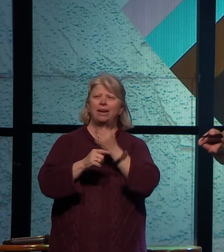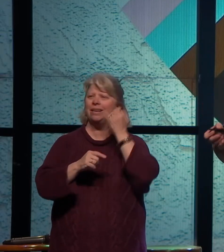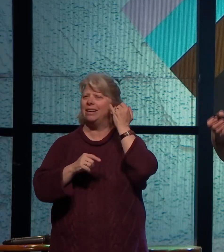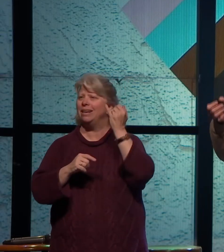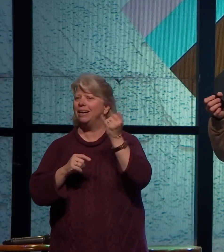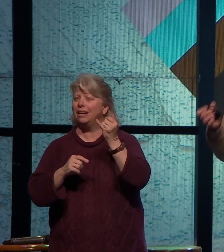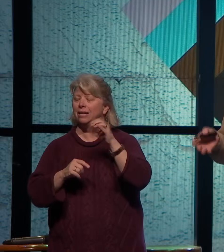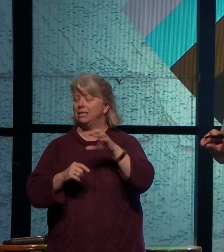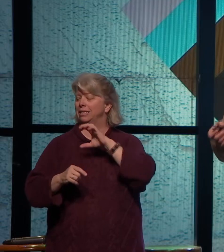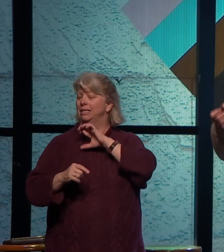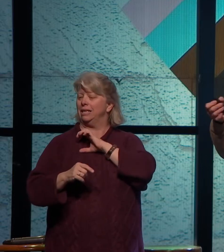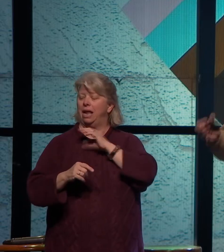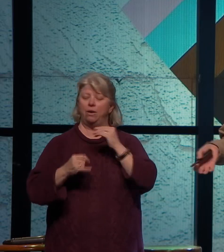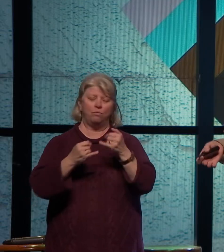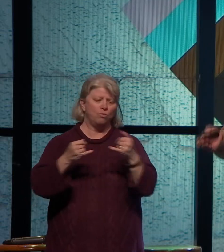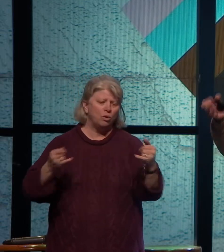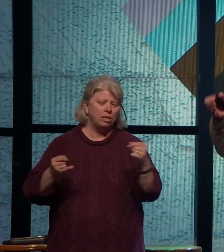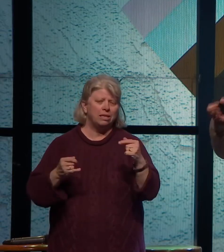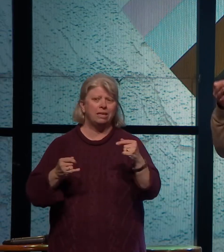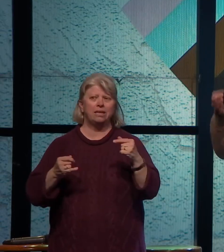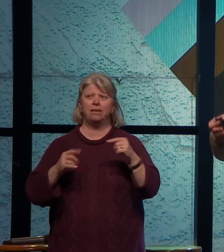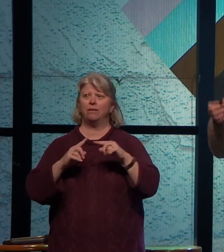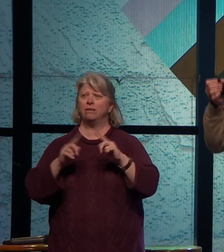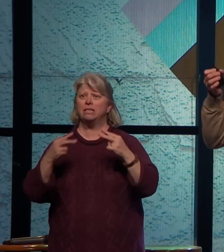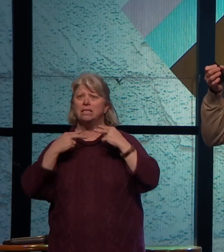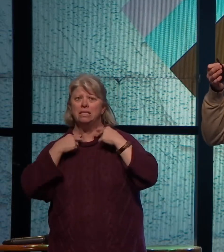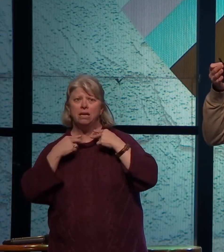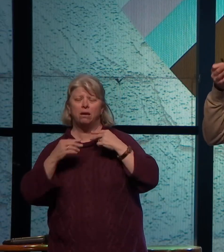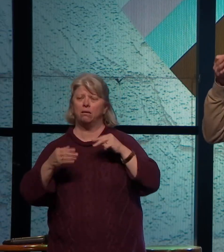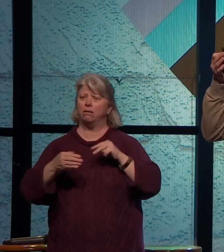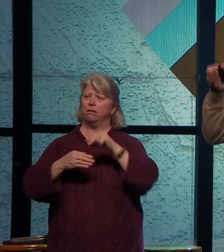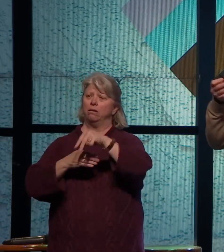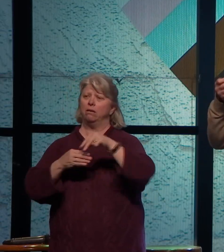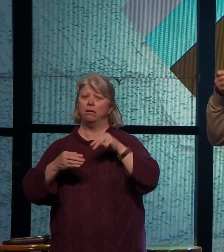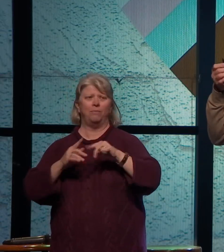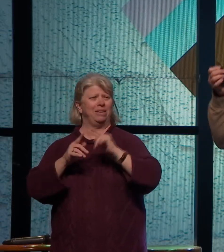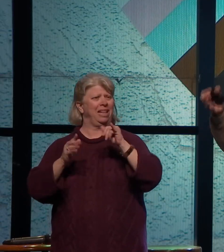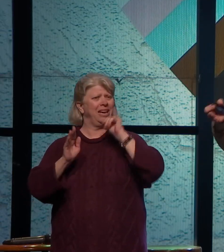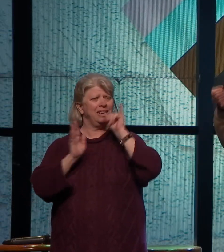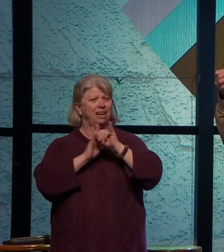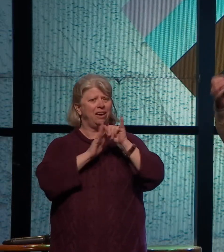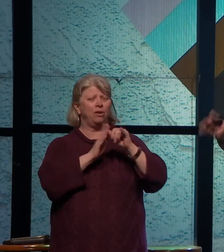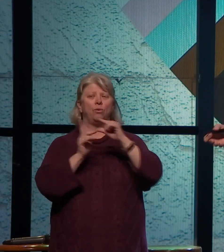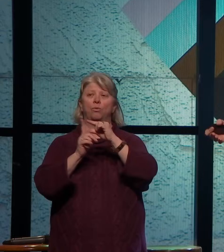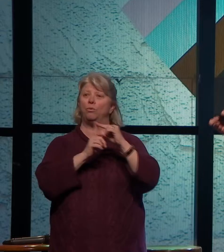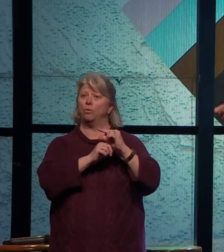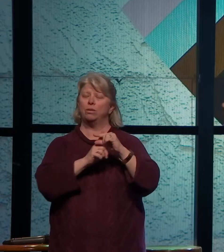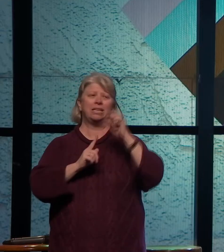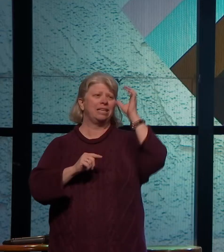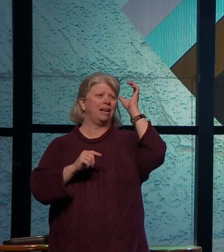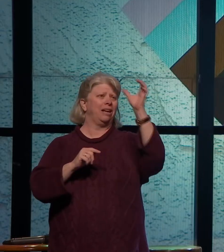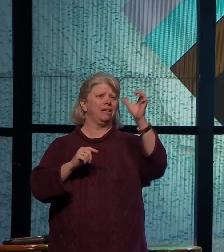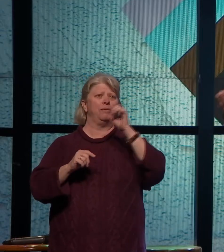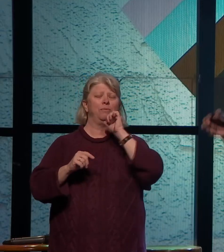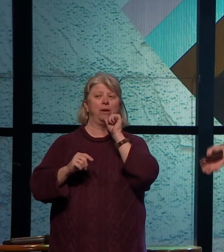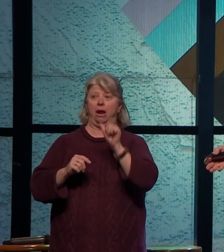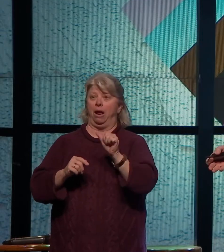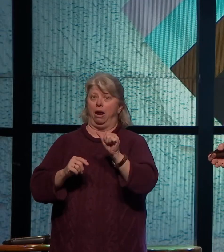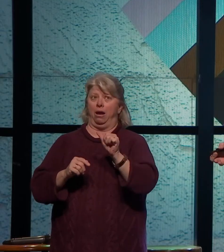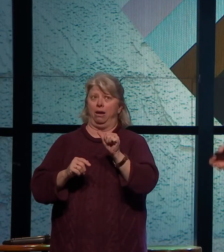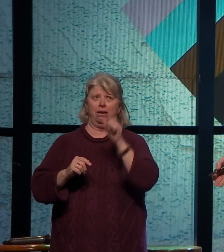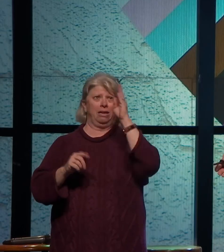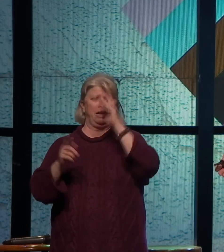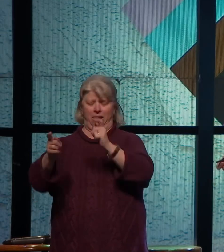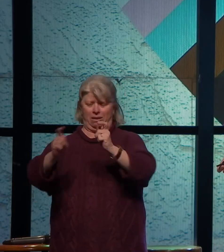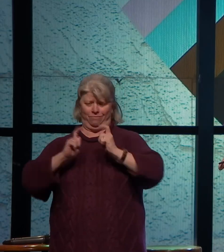of citizenship and borders and boundaries, but these are identities and these are words and these are concepts that are not divine,